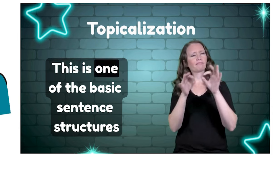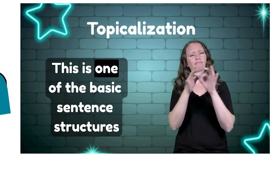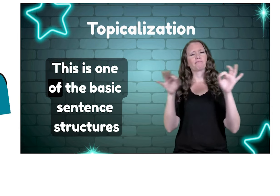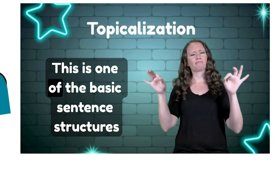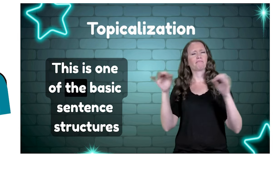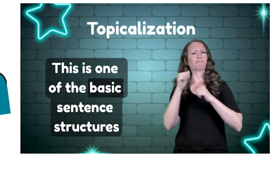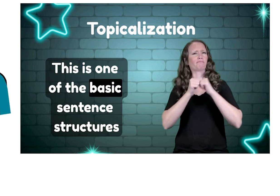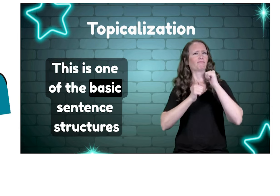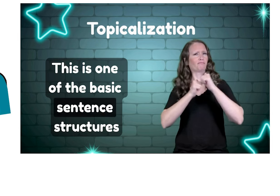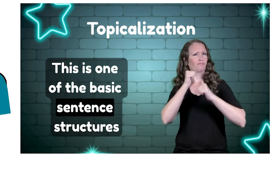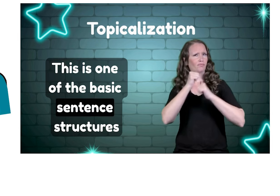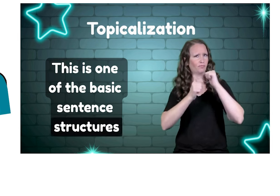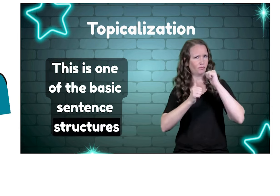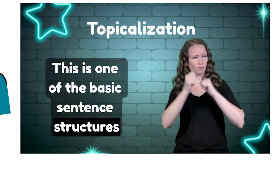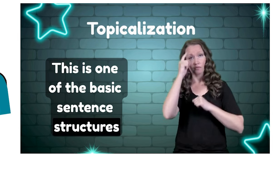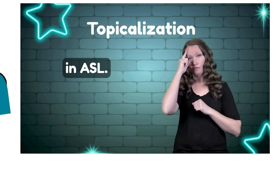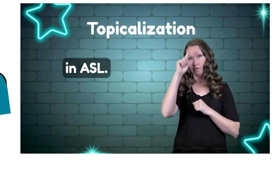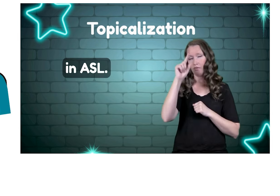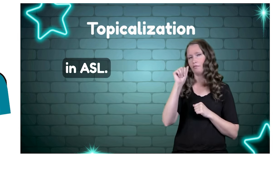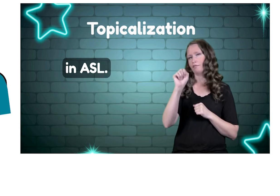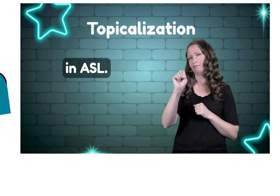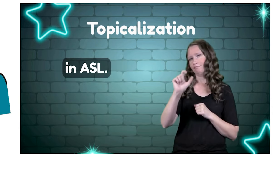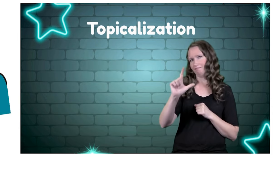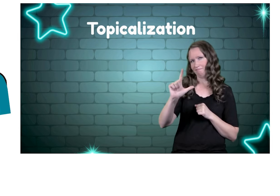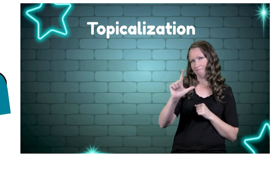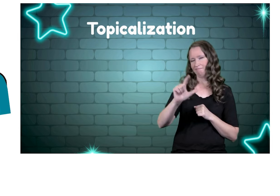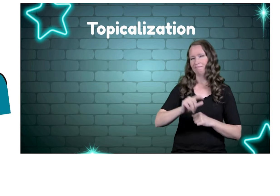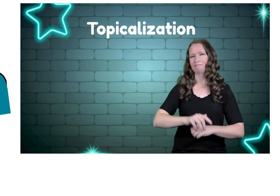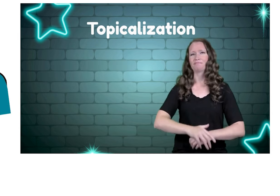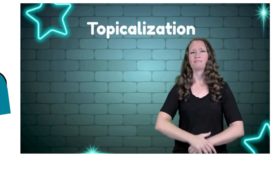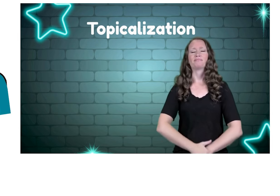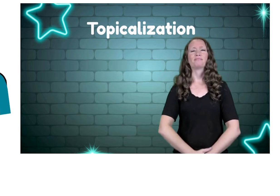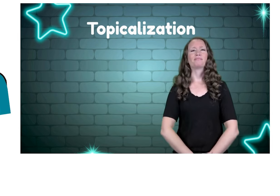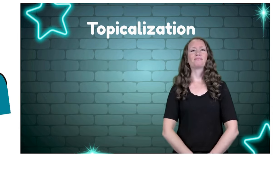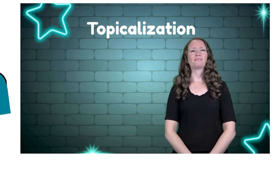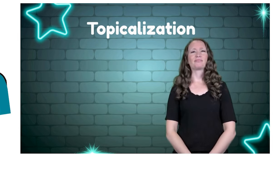This is one of the basic sentence structures in ASL.